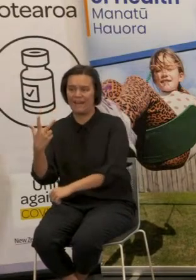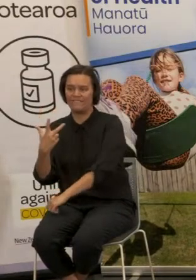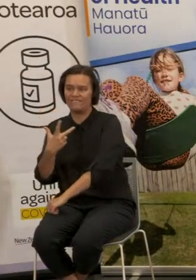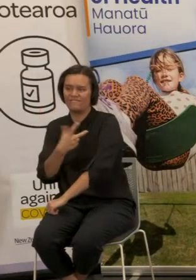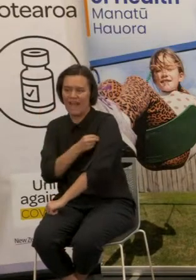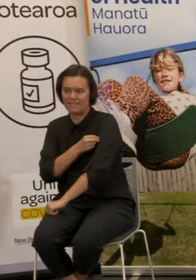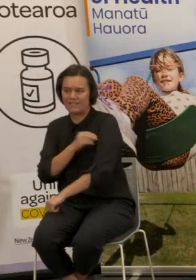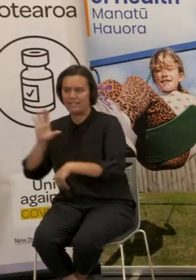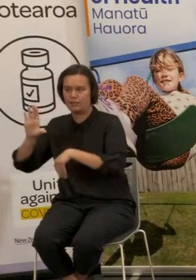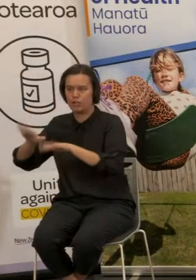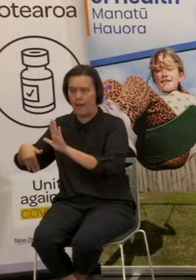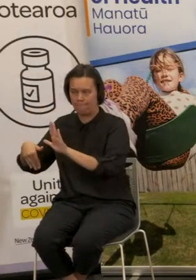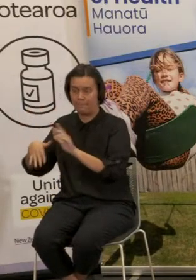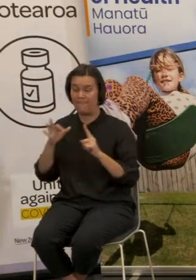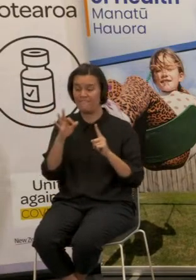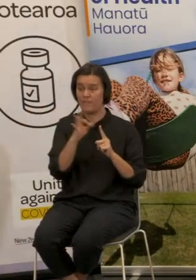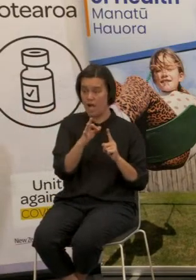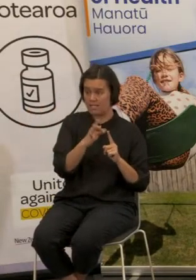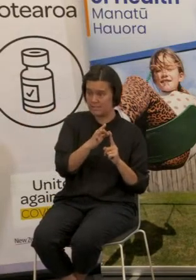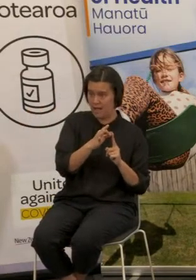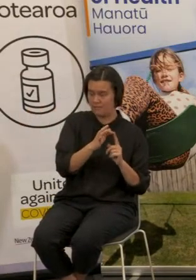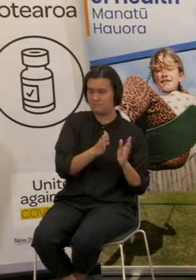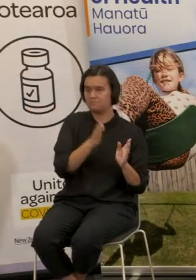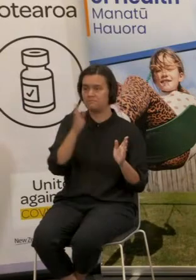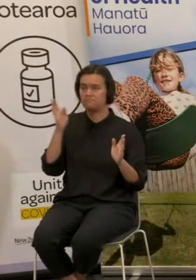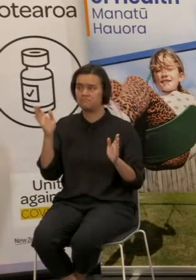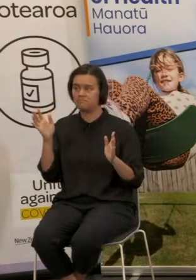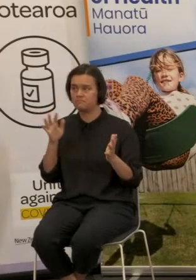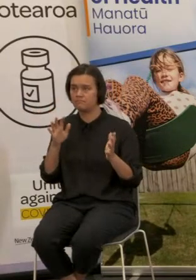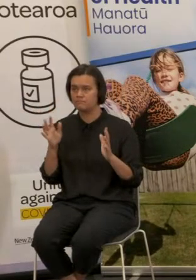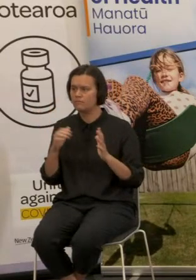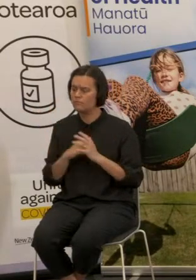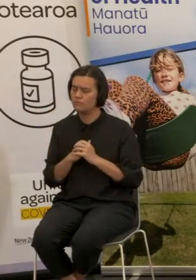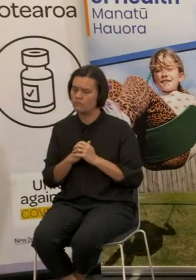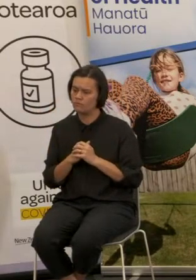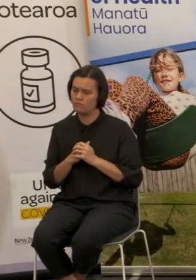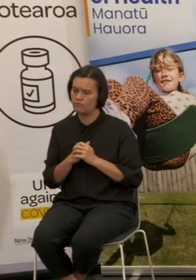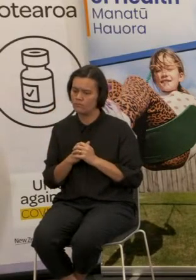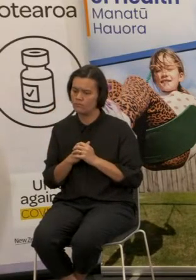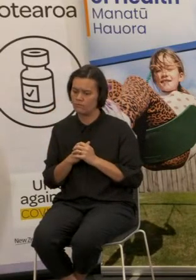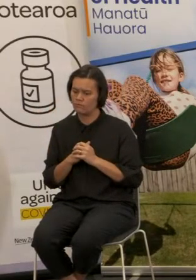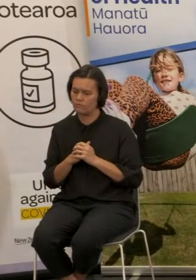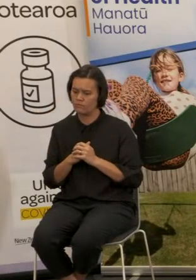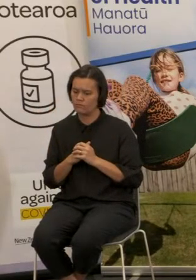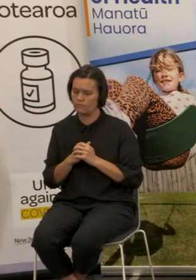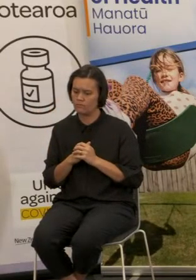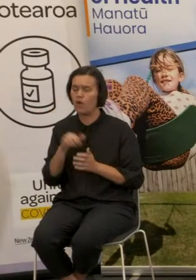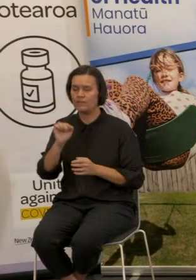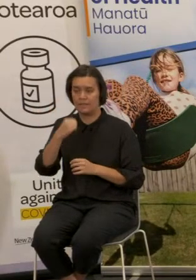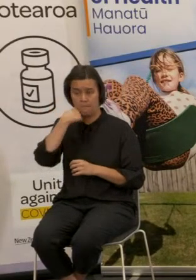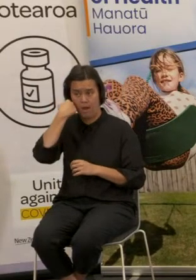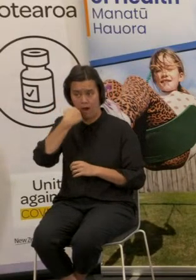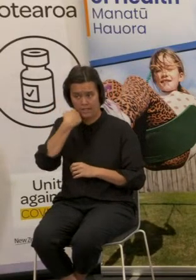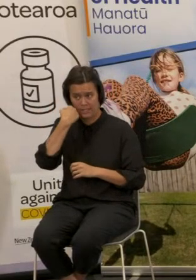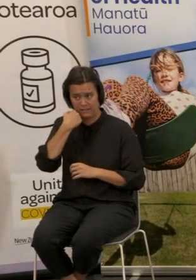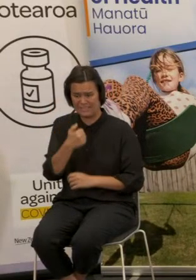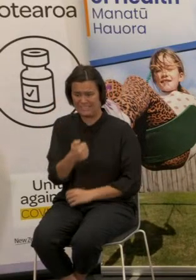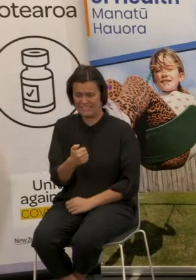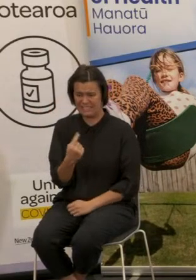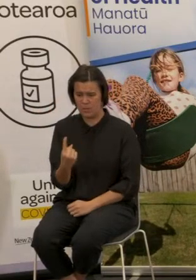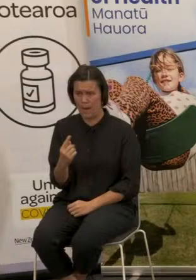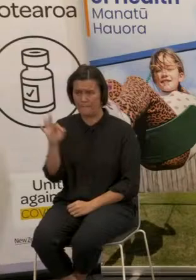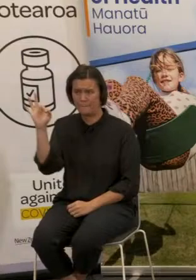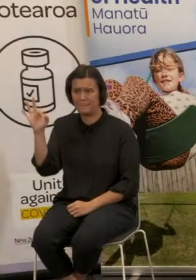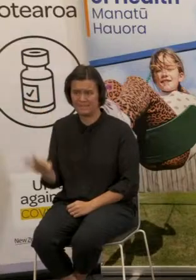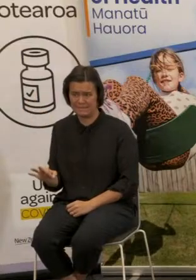won't be. But we will probably do something around second dose, because we can see at the bottom number at 61 for Māori, we might need to do something.